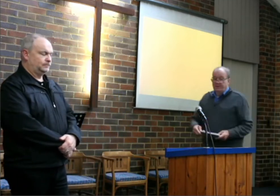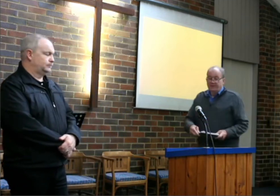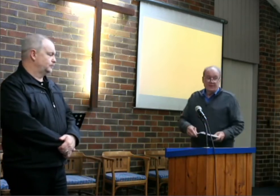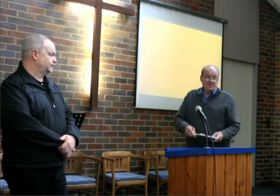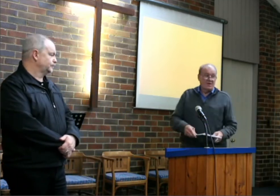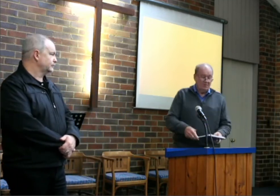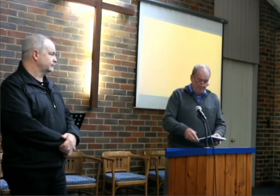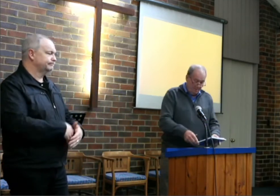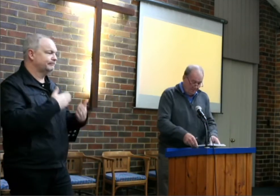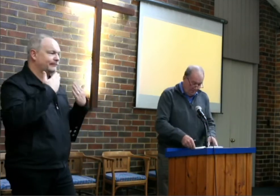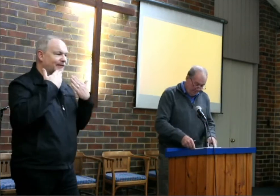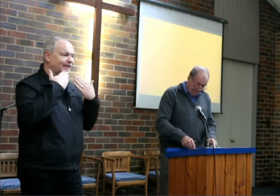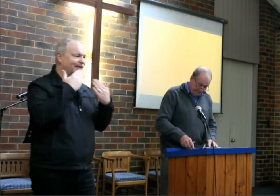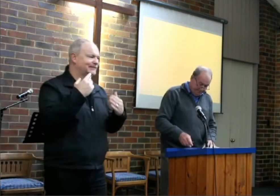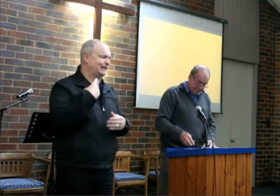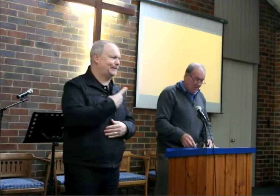Thanks, Damien.